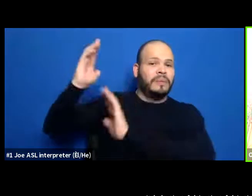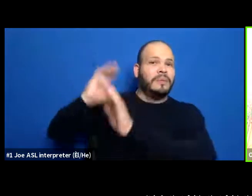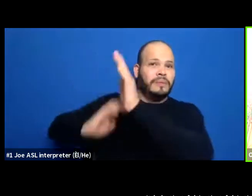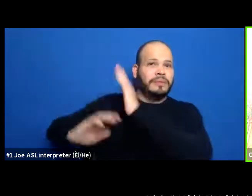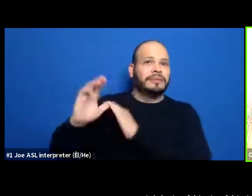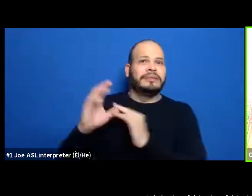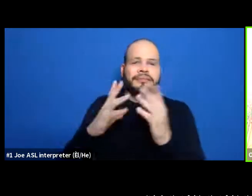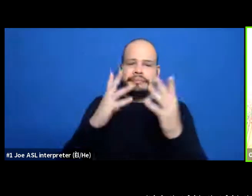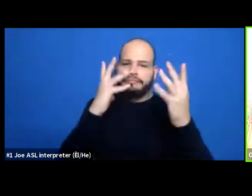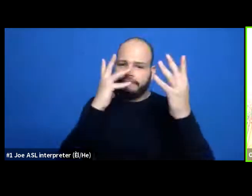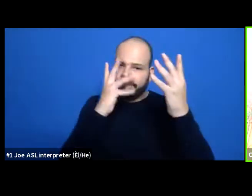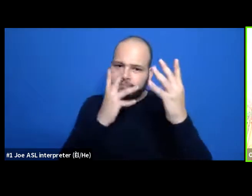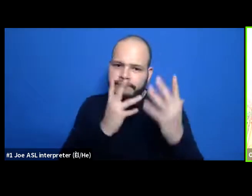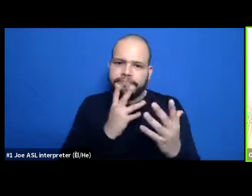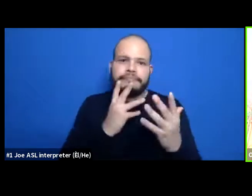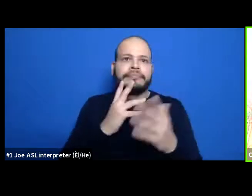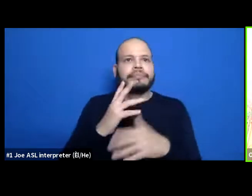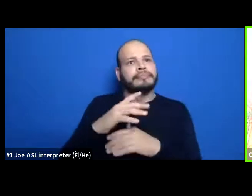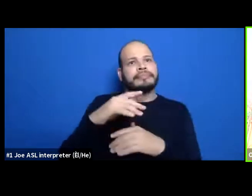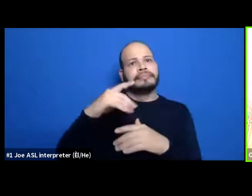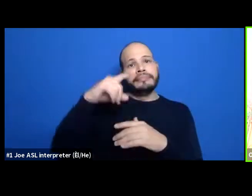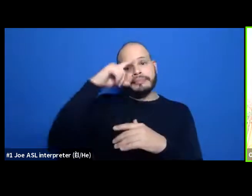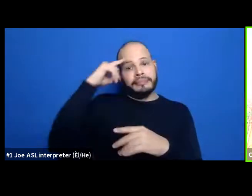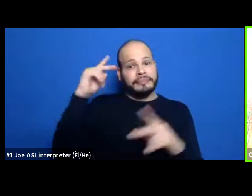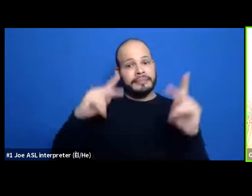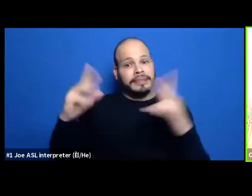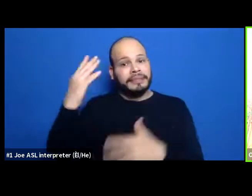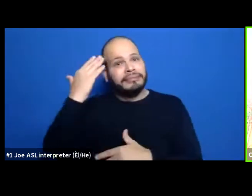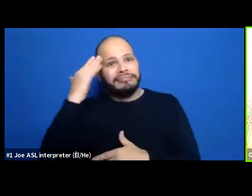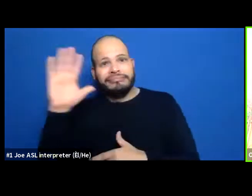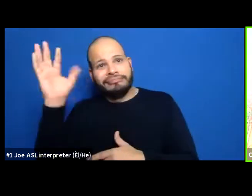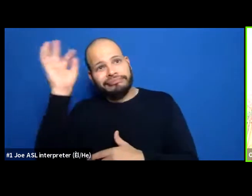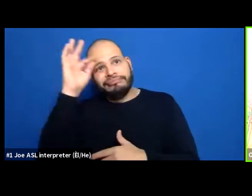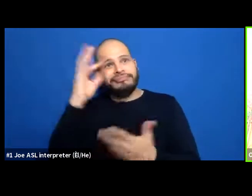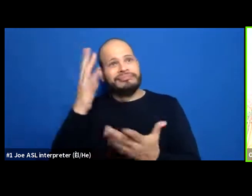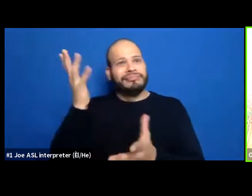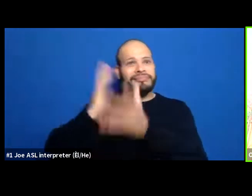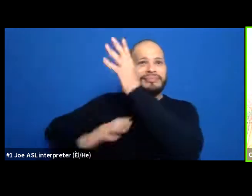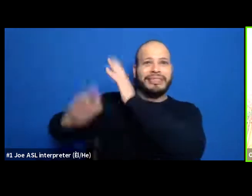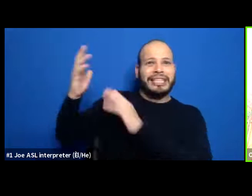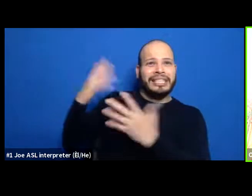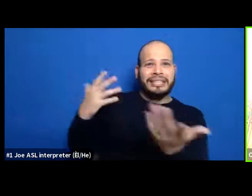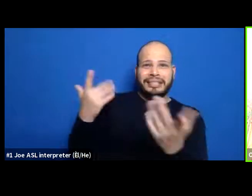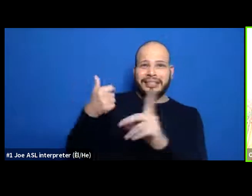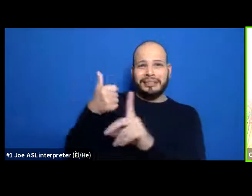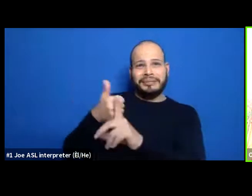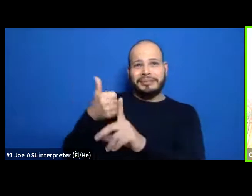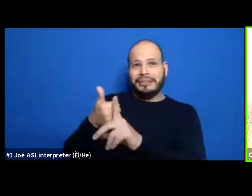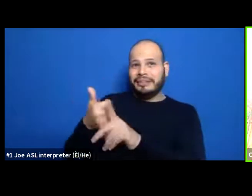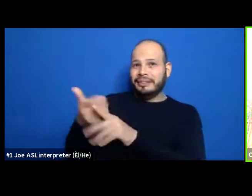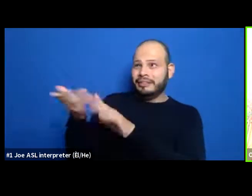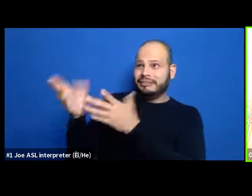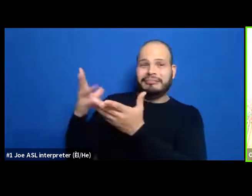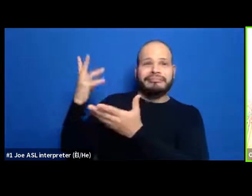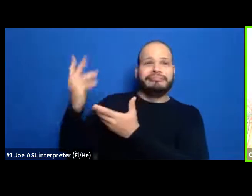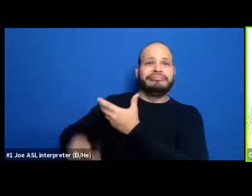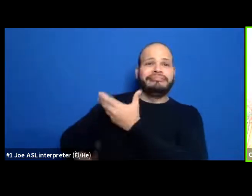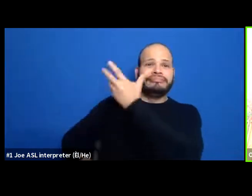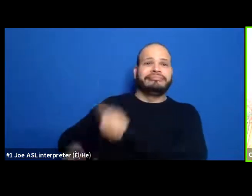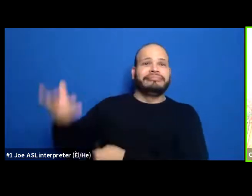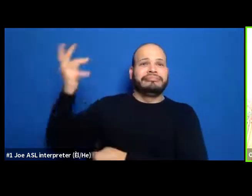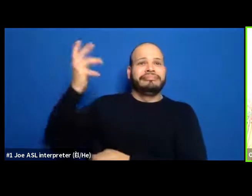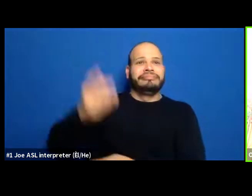of ancestors, many who have become ancestors far too early. And so there are official